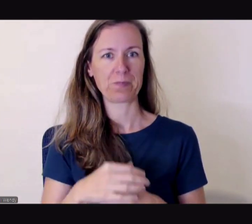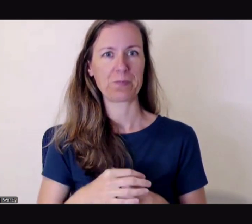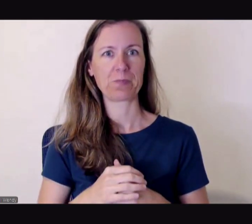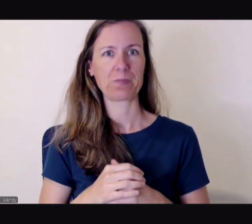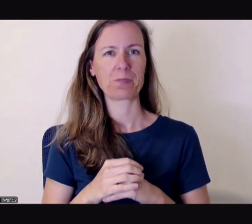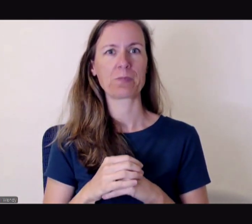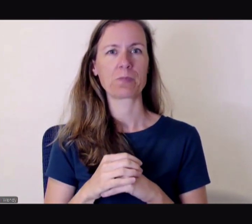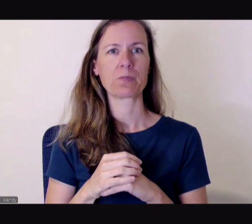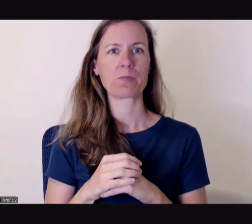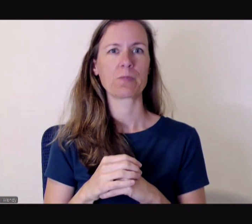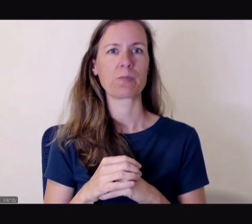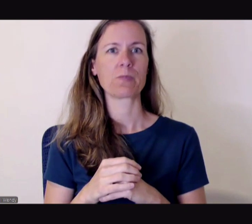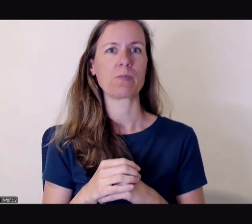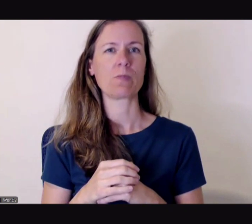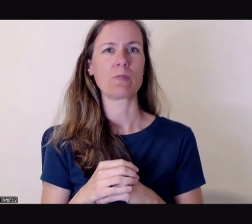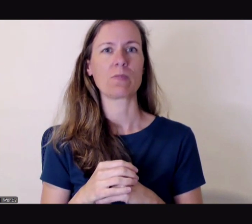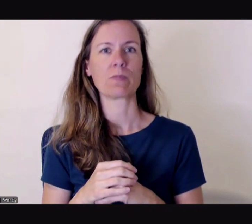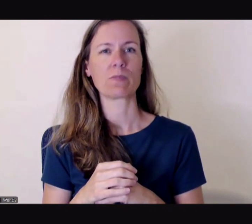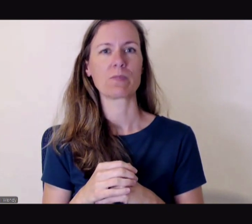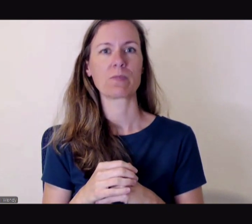to lose that.